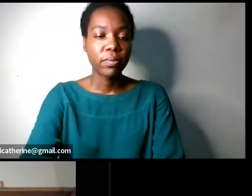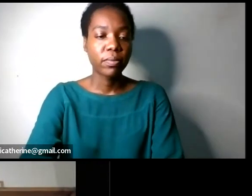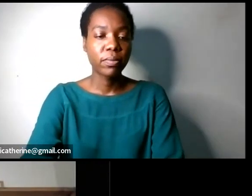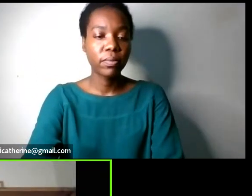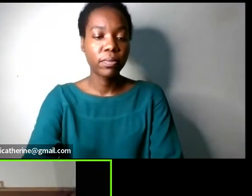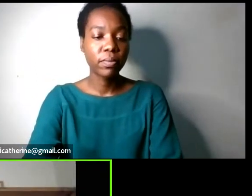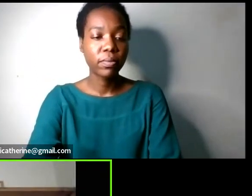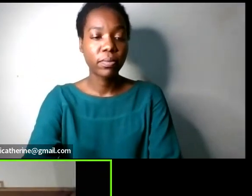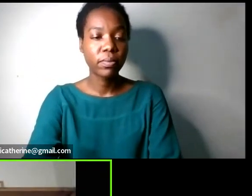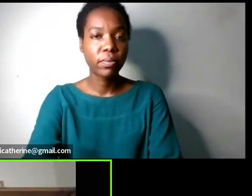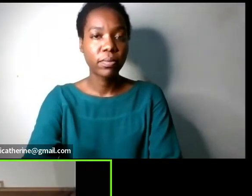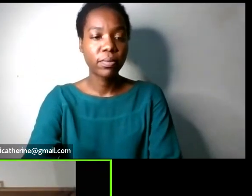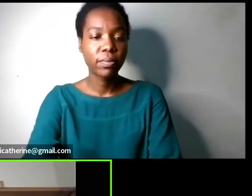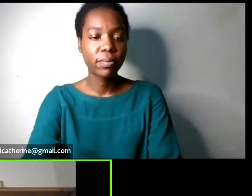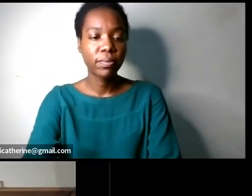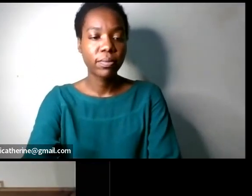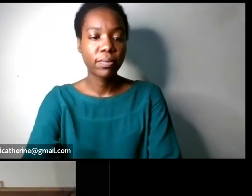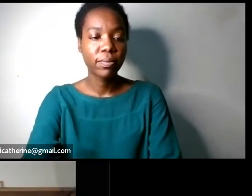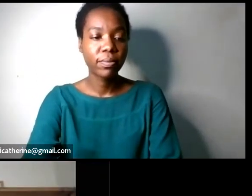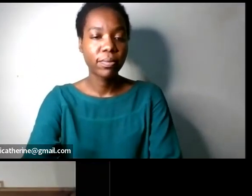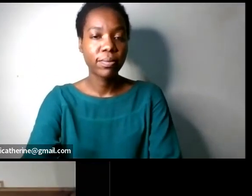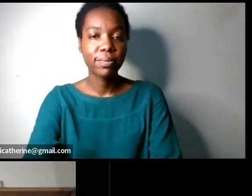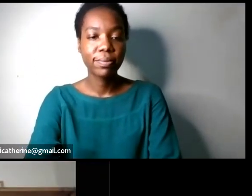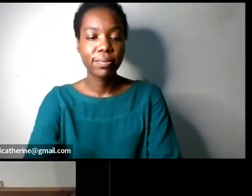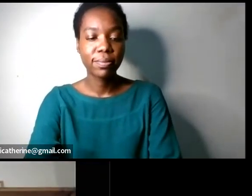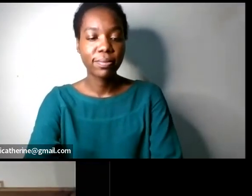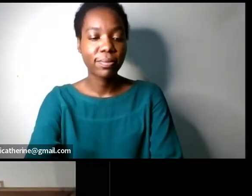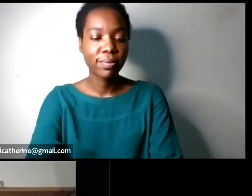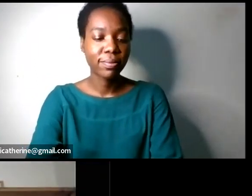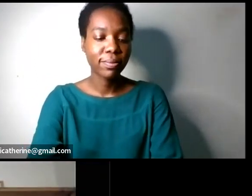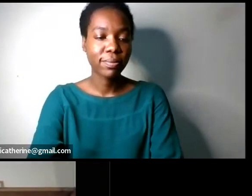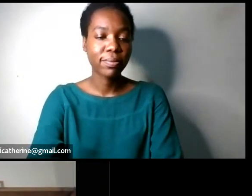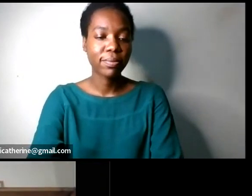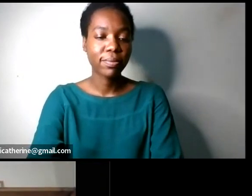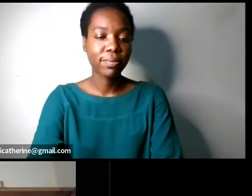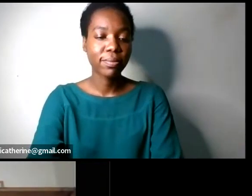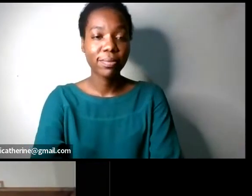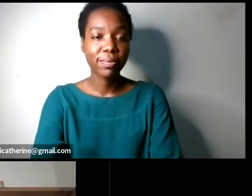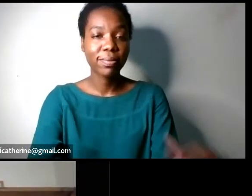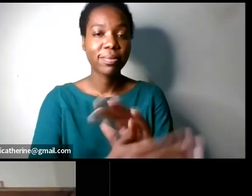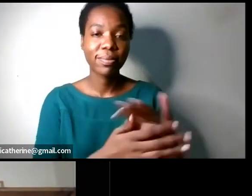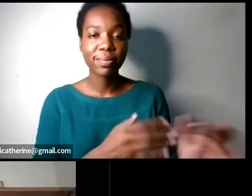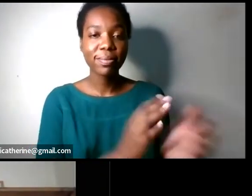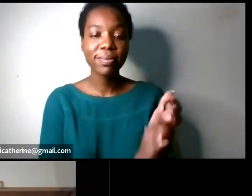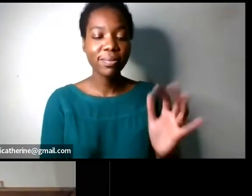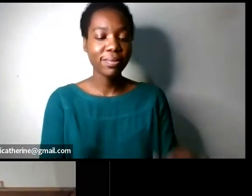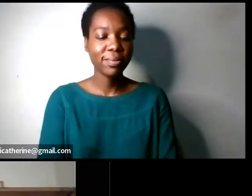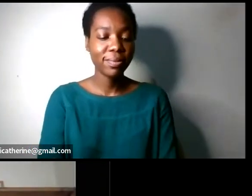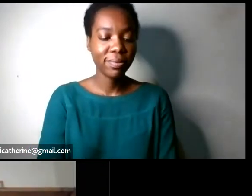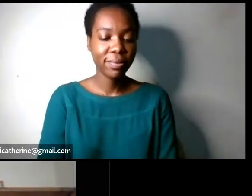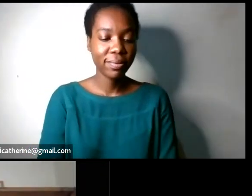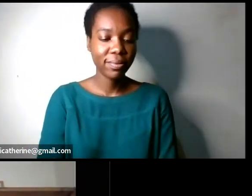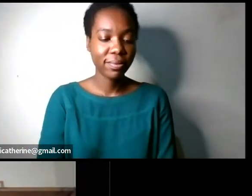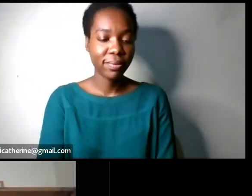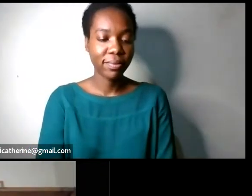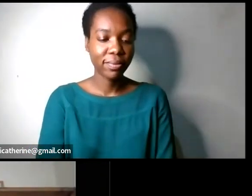Grace, I lost you. Yeah, we lost you as well. Yeah, so you can go back 30 seconds. Can you hear